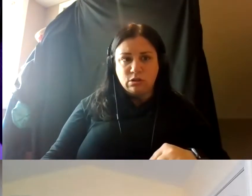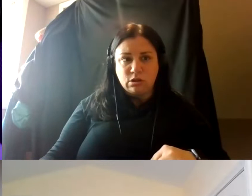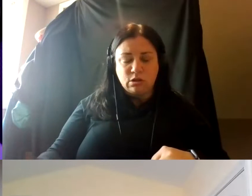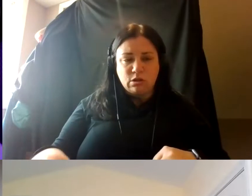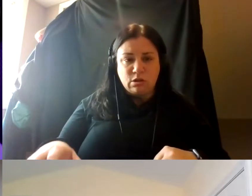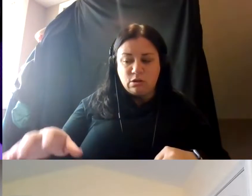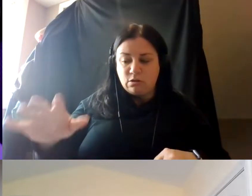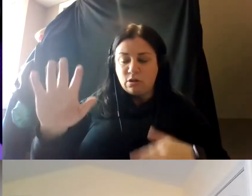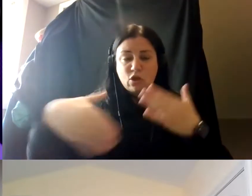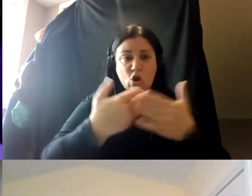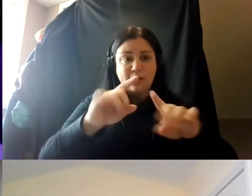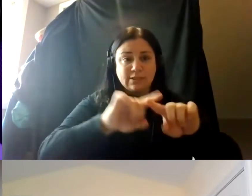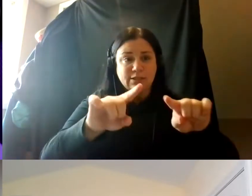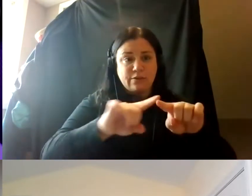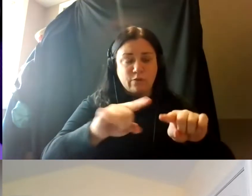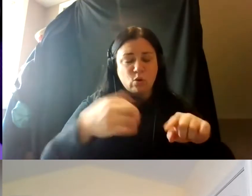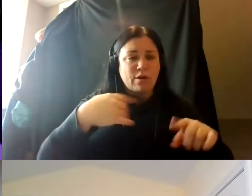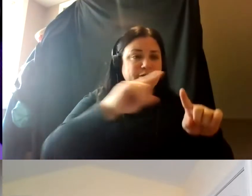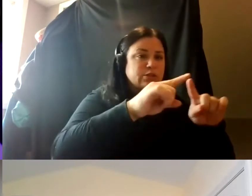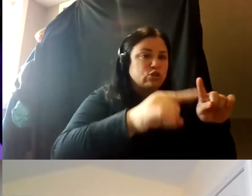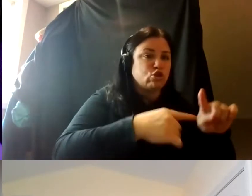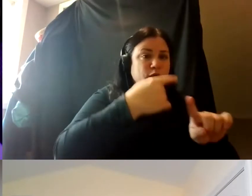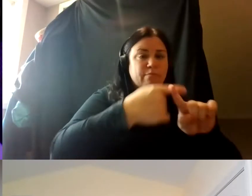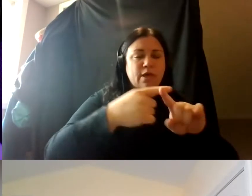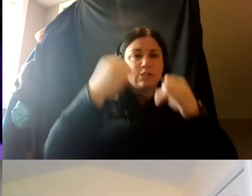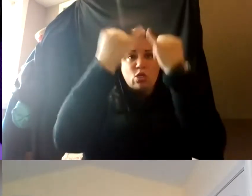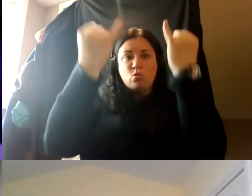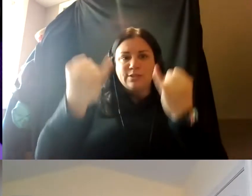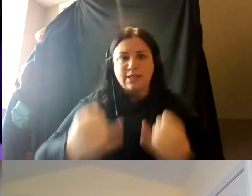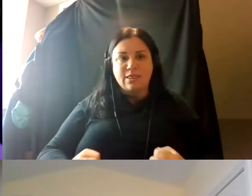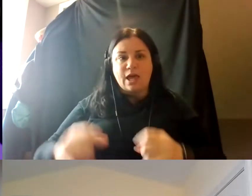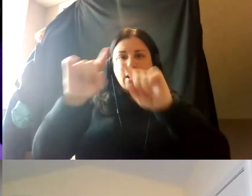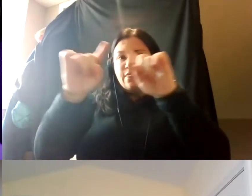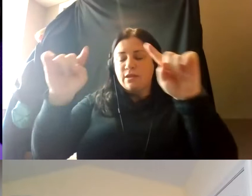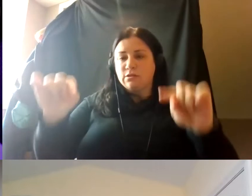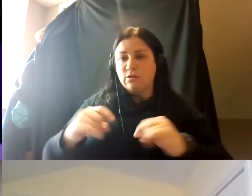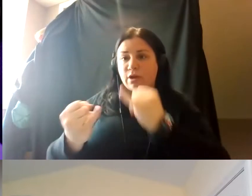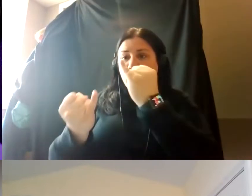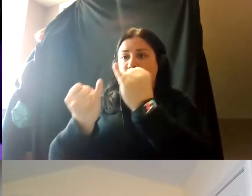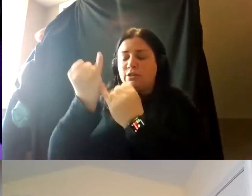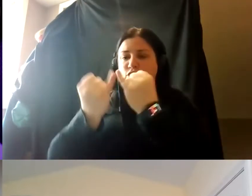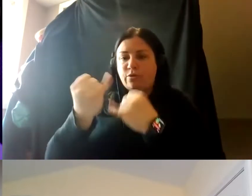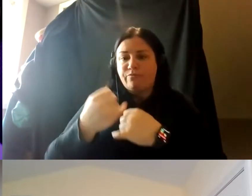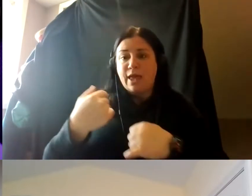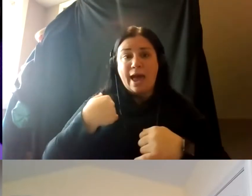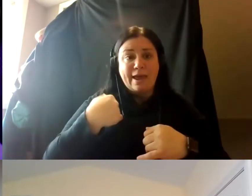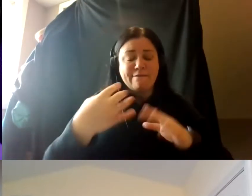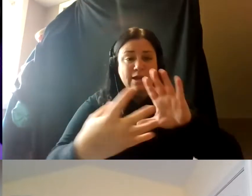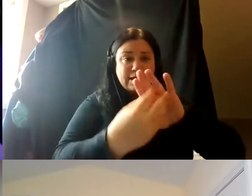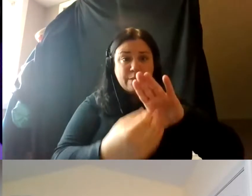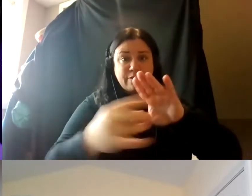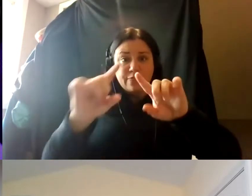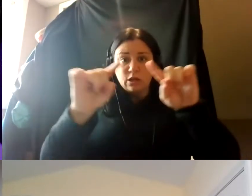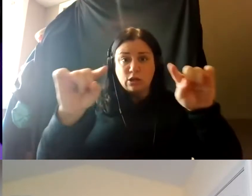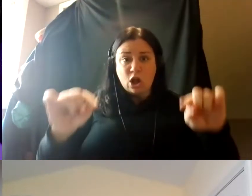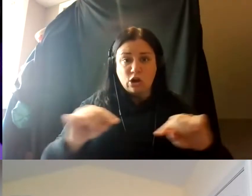are all different. We have the circle plus, wavy line, the square, and the star. Now I have duplicate cards here. Now I'm going to try to